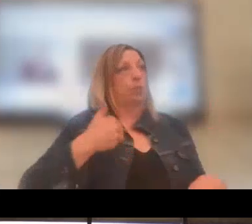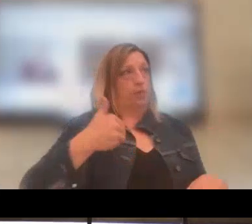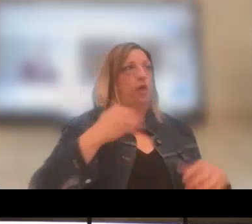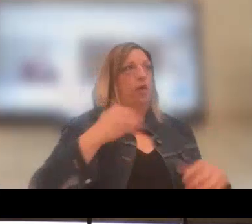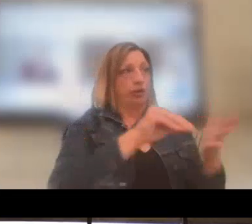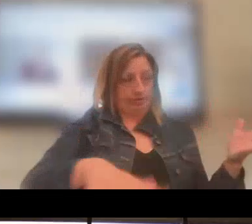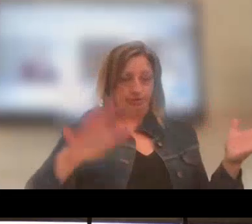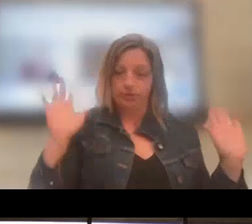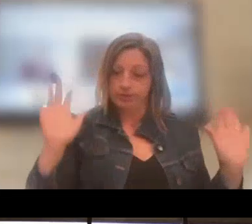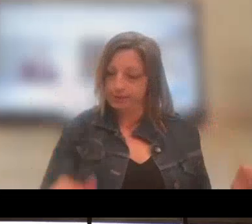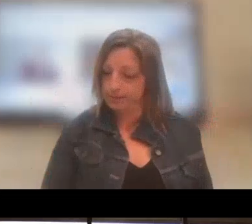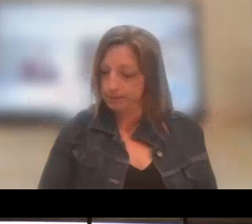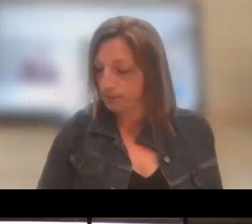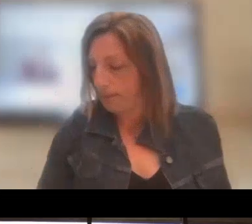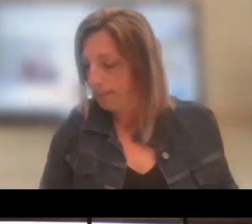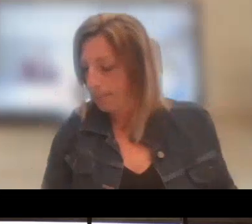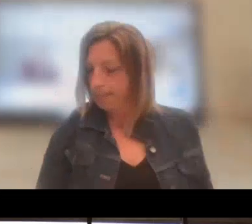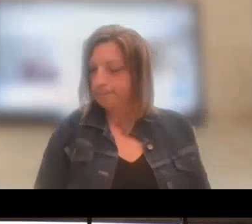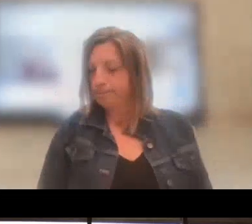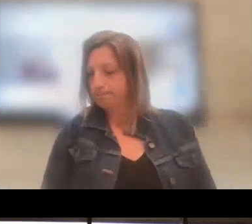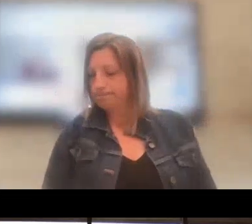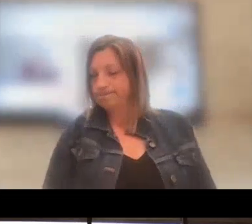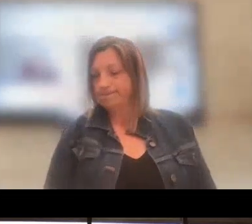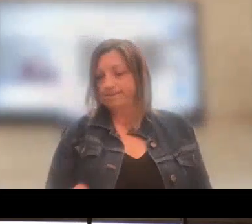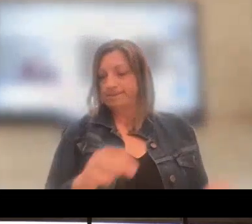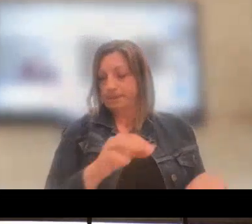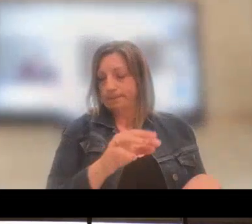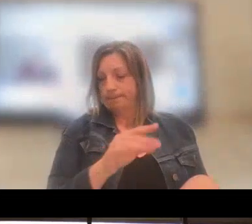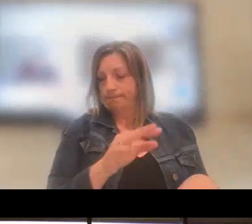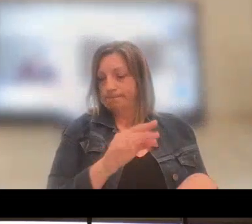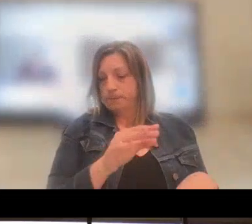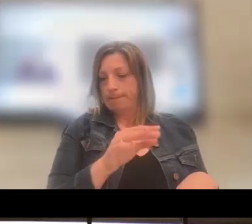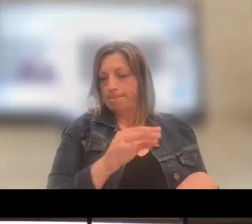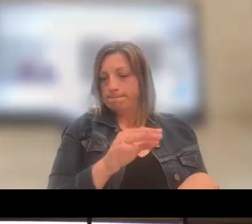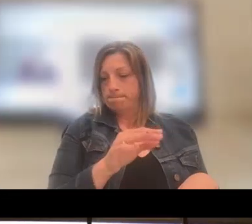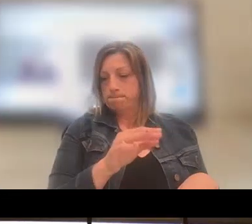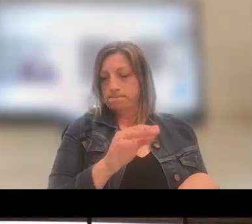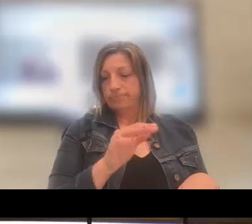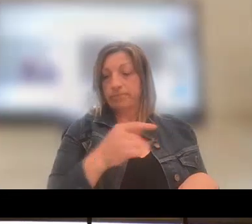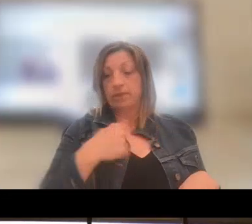And those are all full with those young students. Hooray.